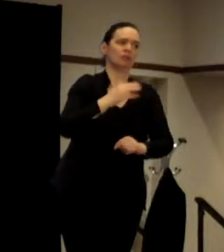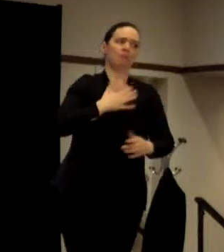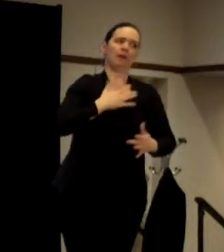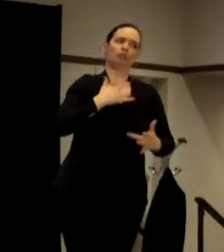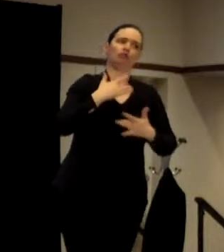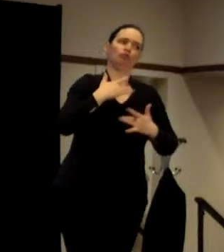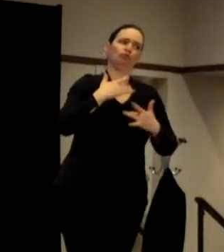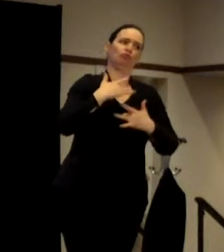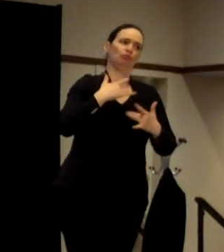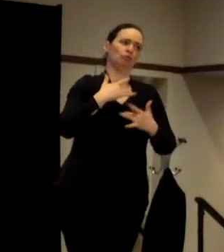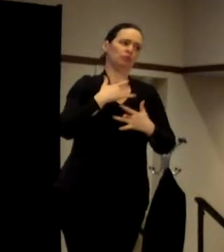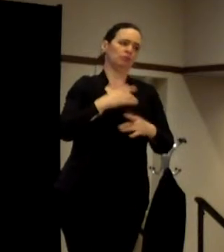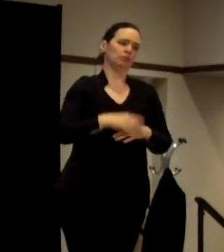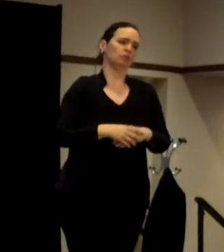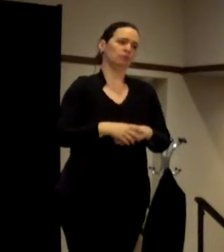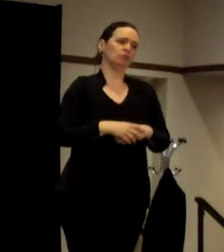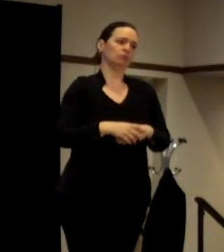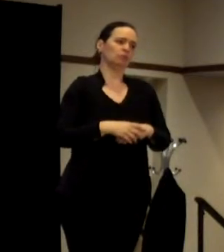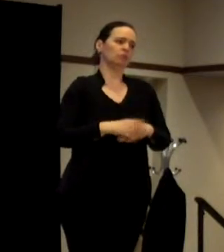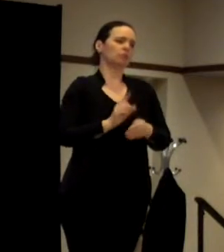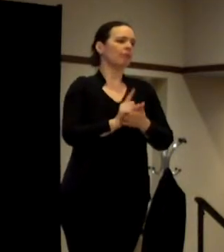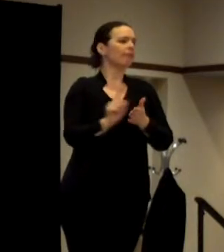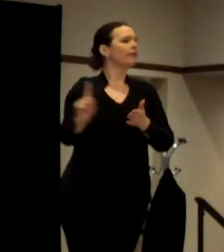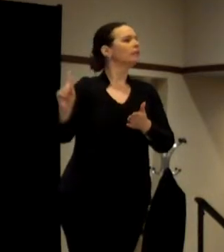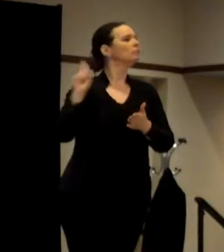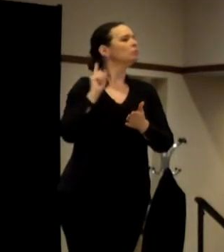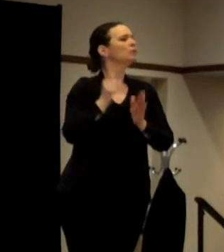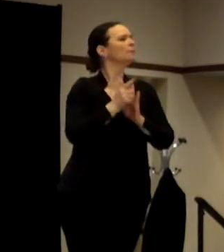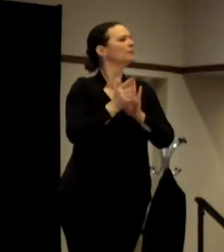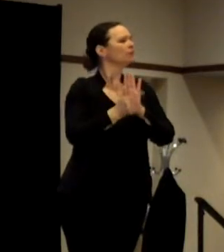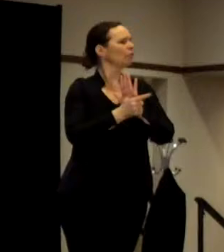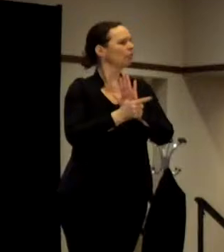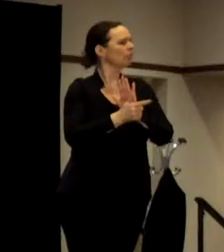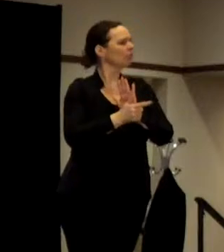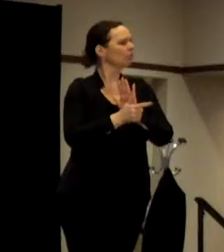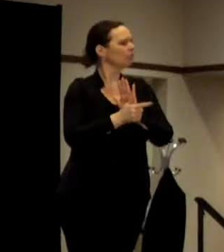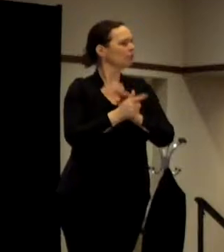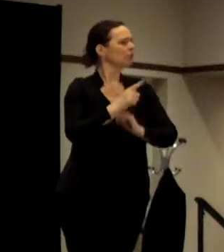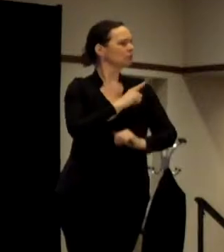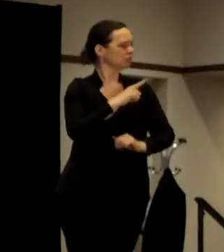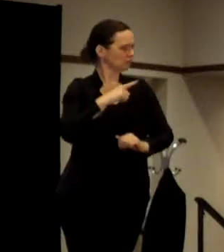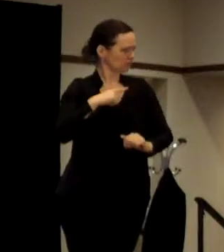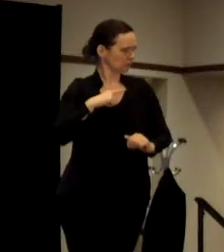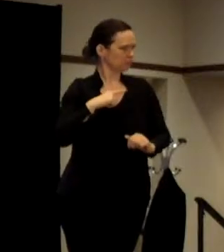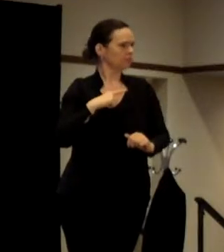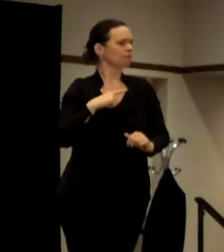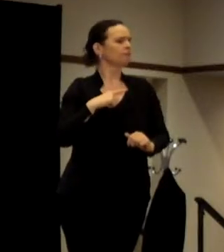Tim, in the last week's bill out of the legislature, the